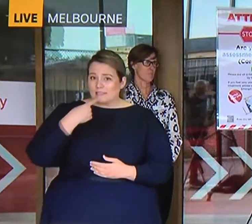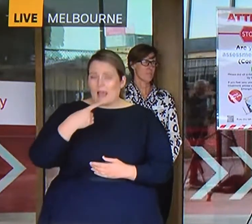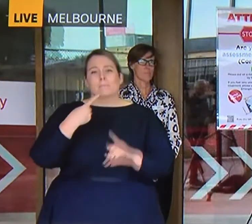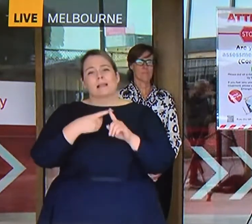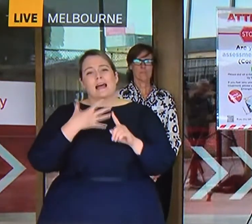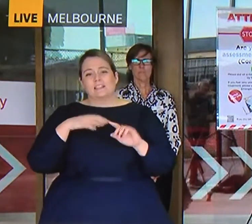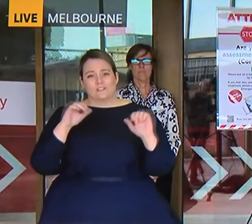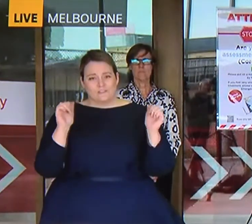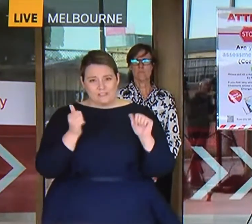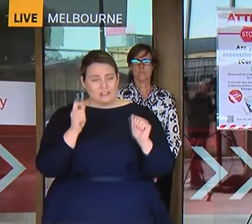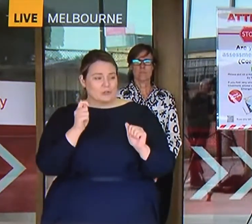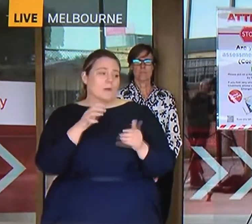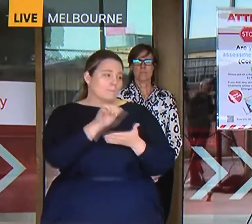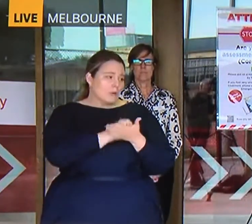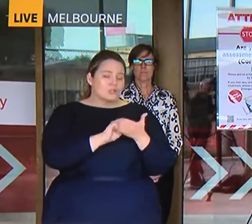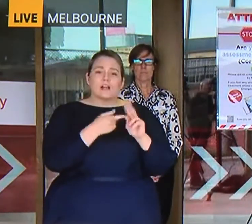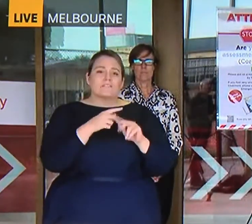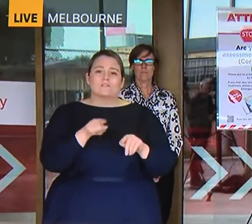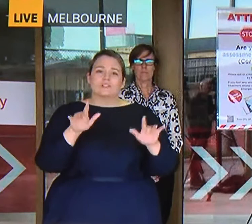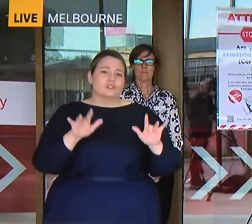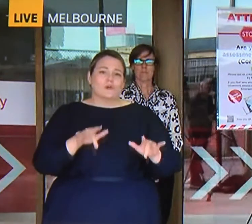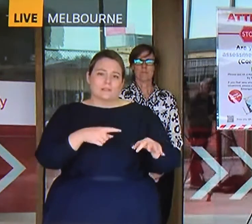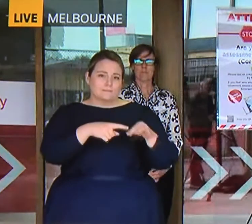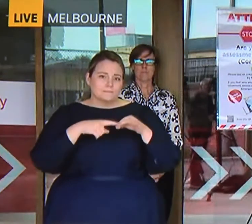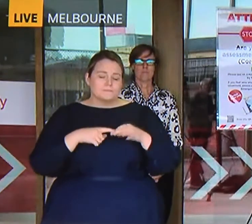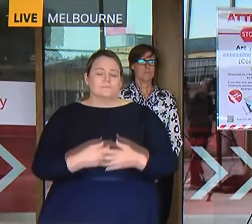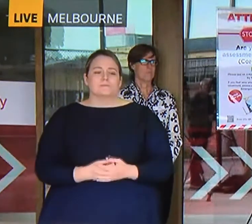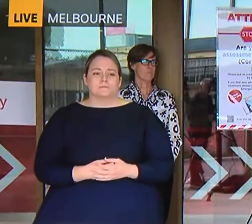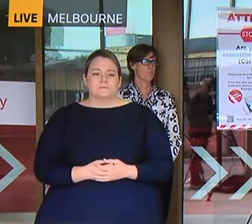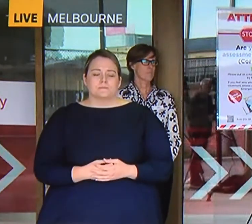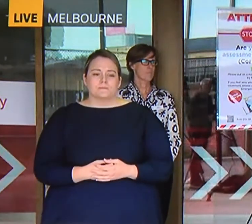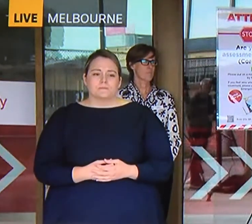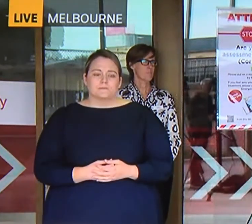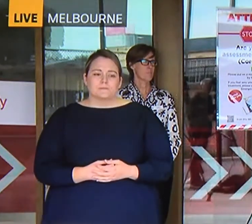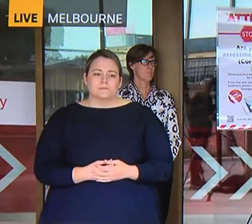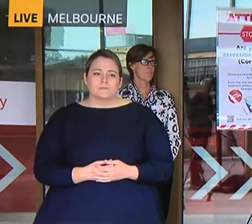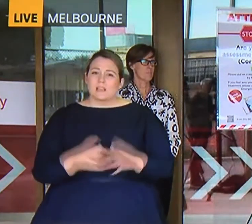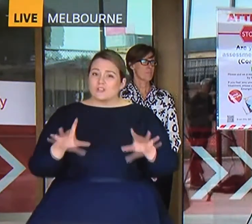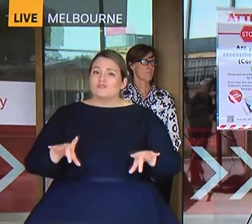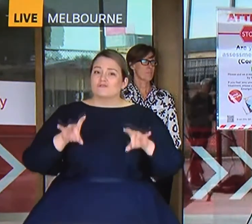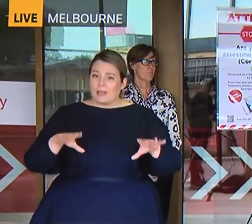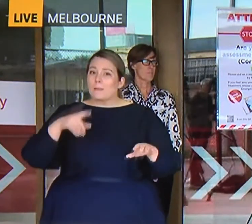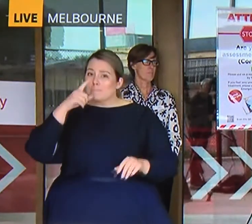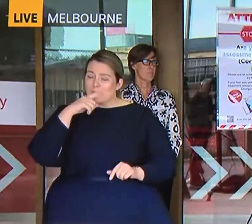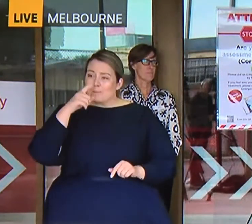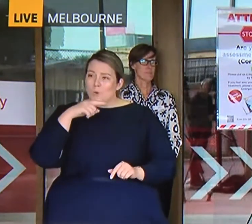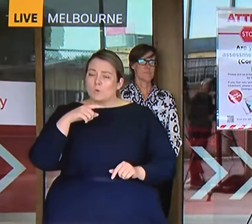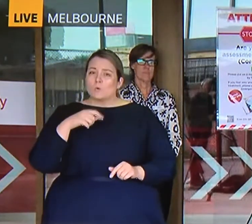apologise for those that haven't had a chance to put their questions, that Australians are